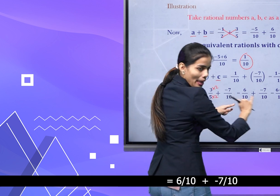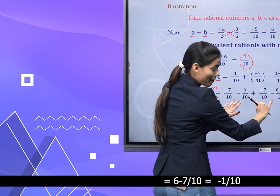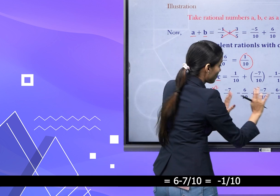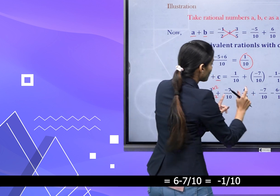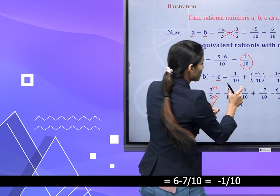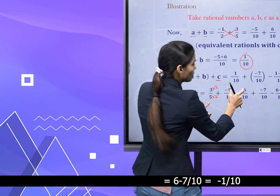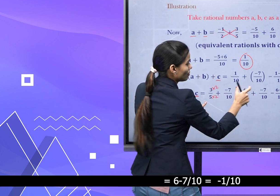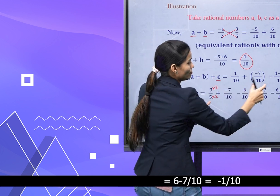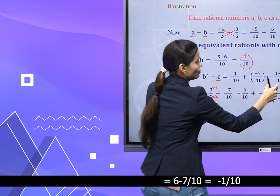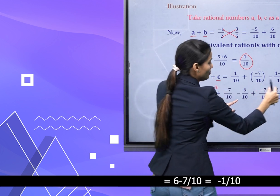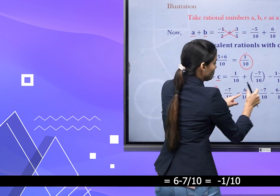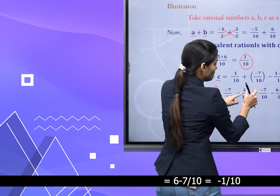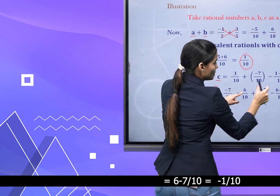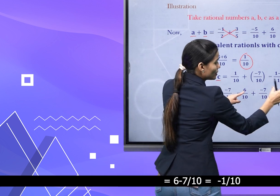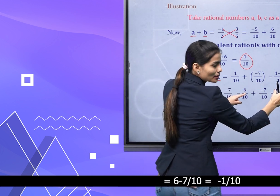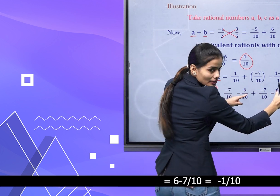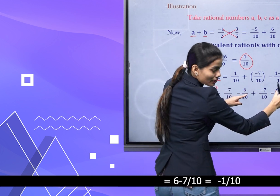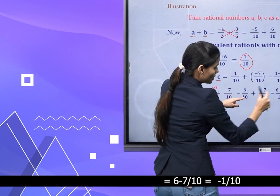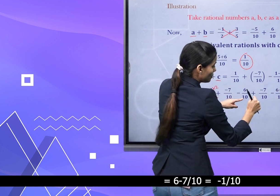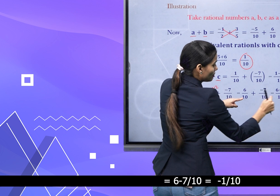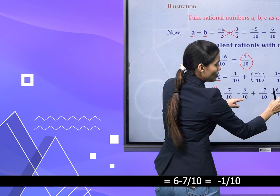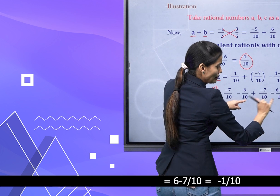Is equal to 6 minus 7 by 10